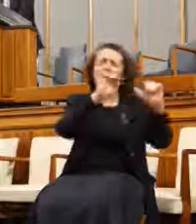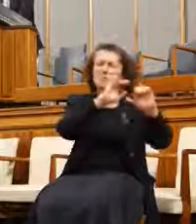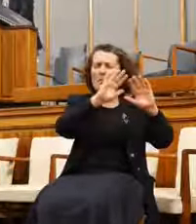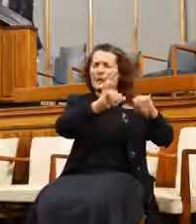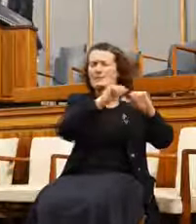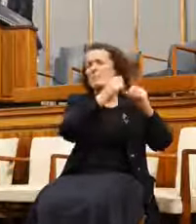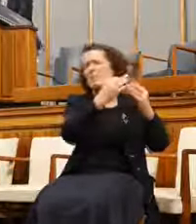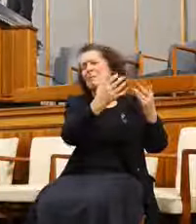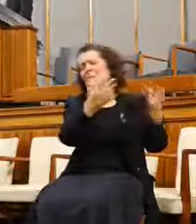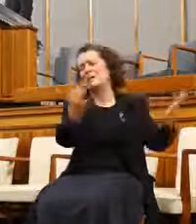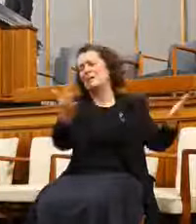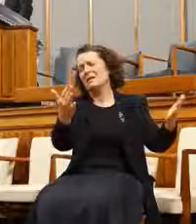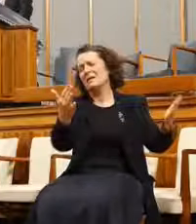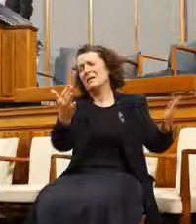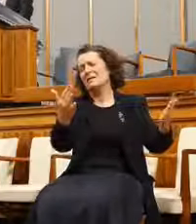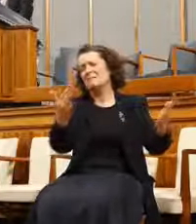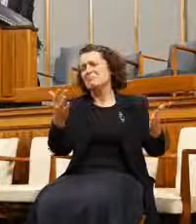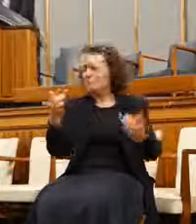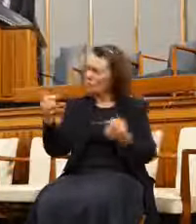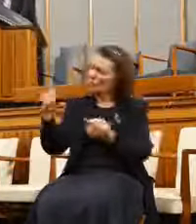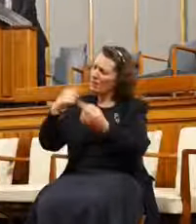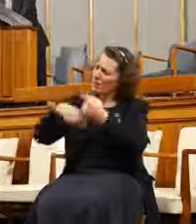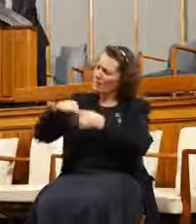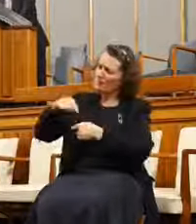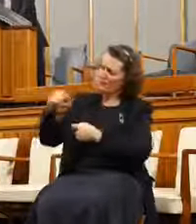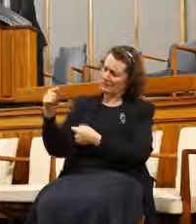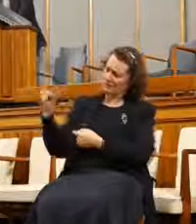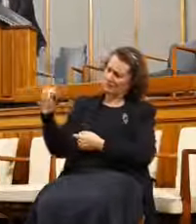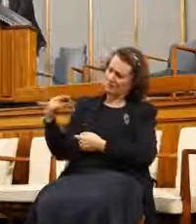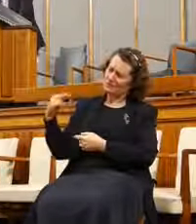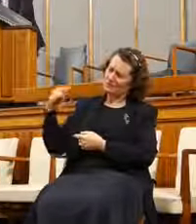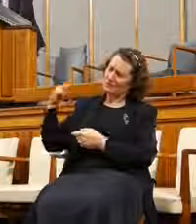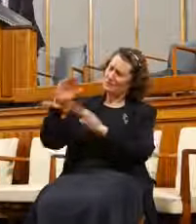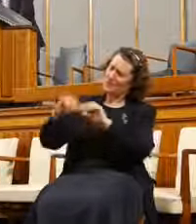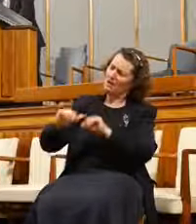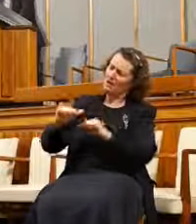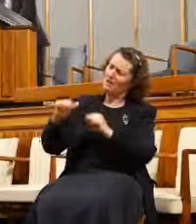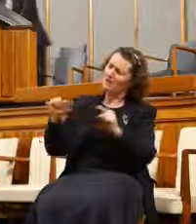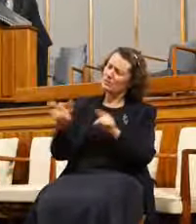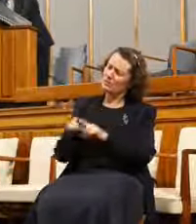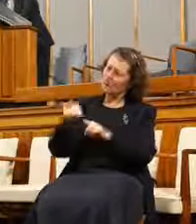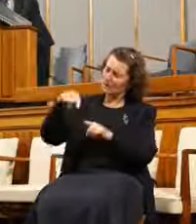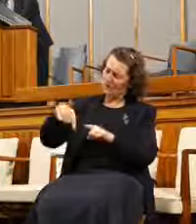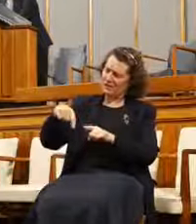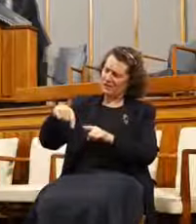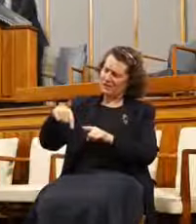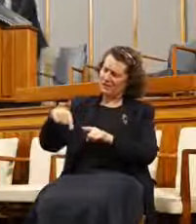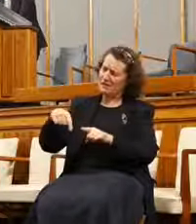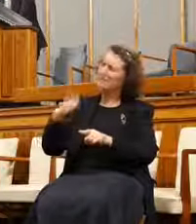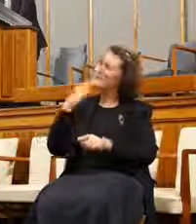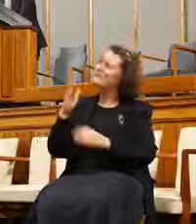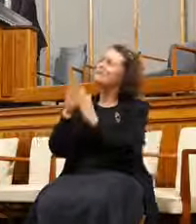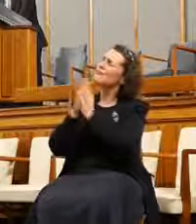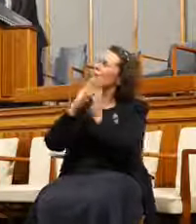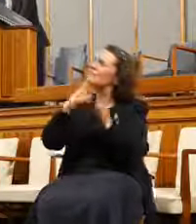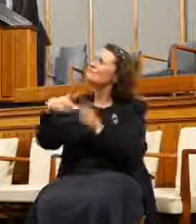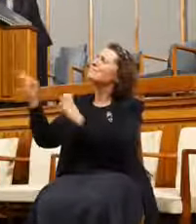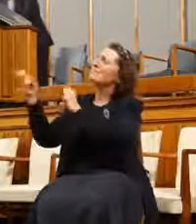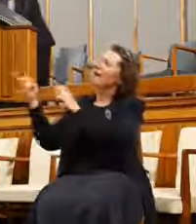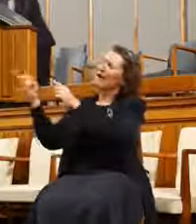upon us also in this place. Hear our cries, O Lord, hear our prayers, hear an